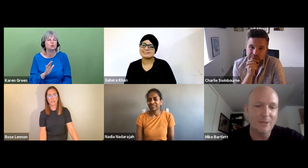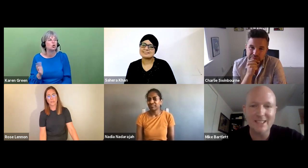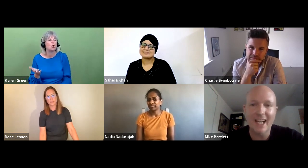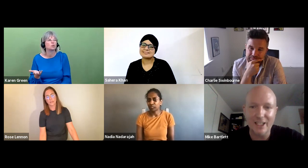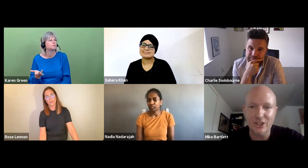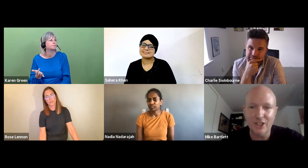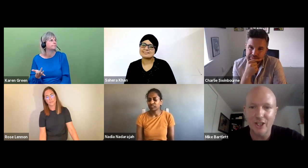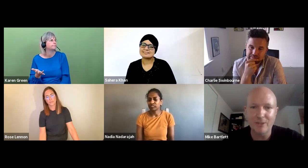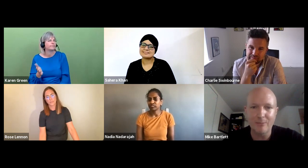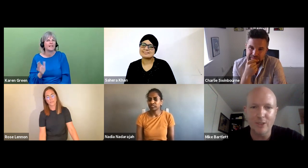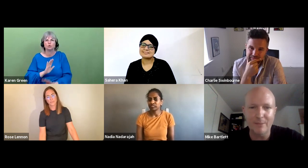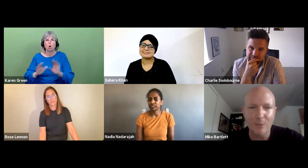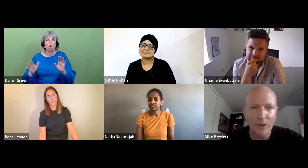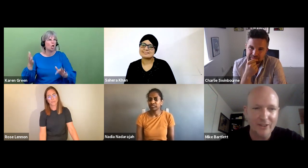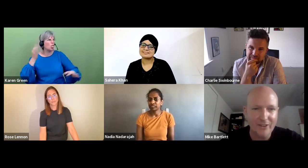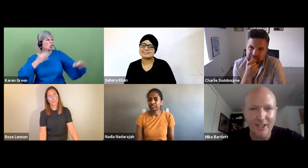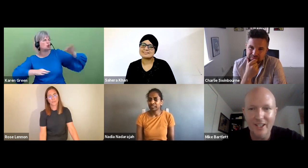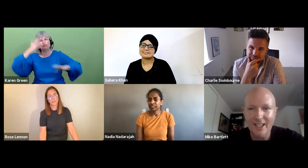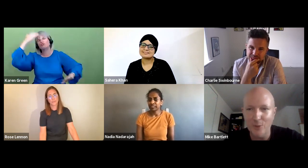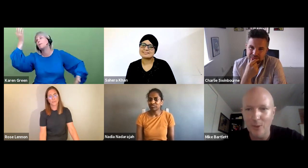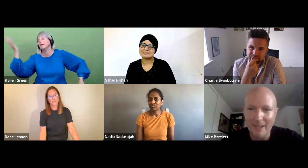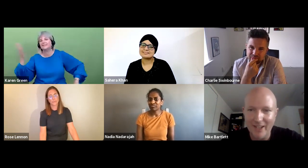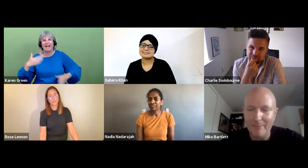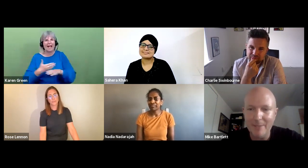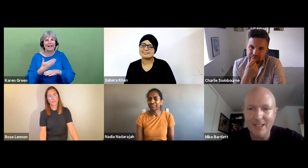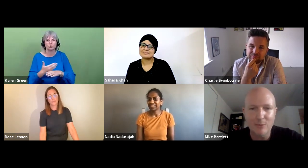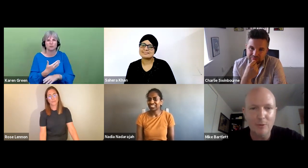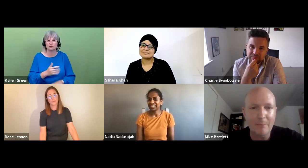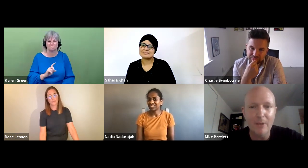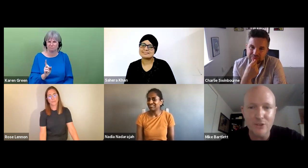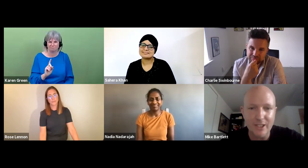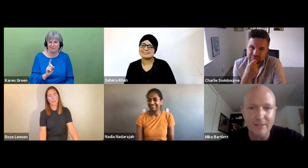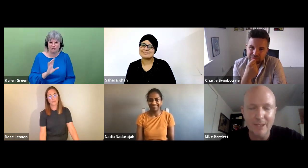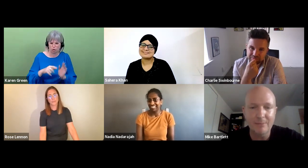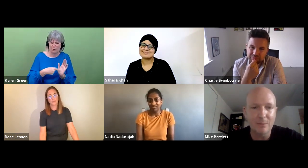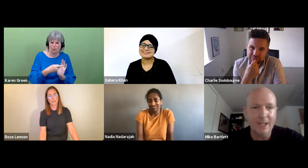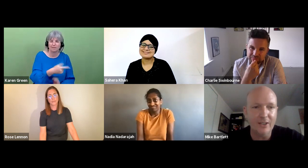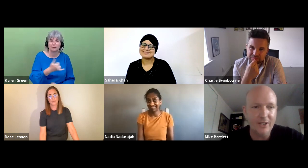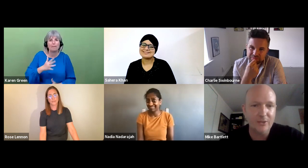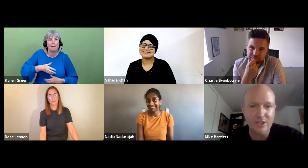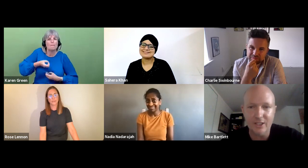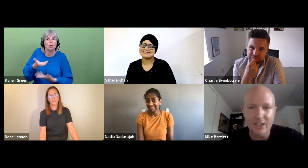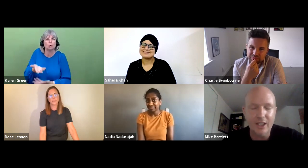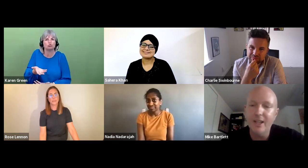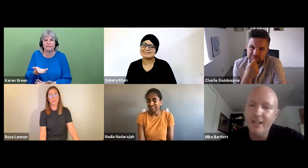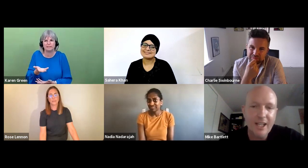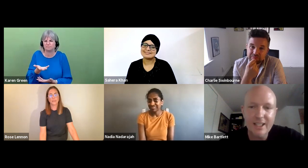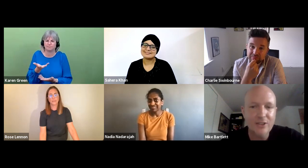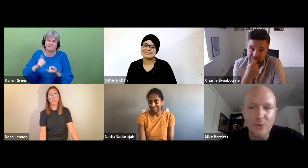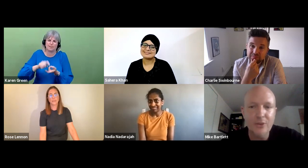dramatic action, what somebody wants, and it's all about that. Maybe it's more about poetry, depending on the culture that I think there's all sorts